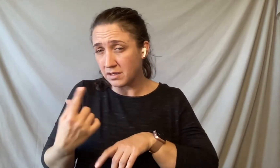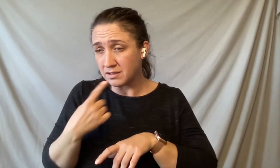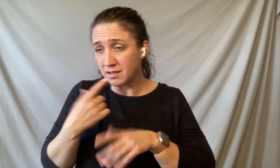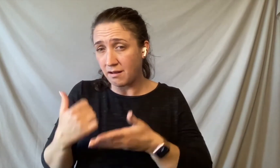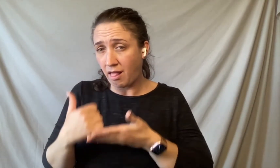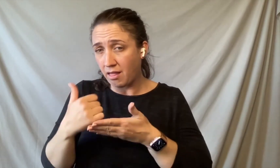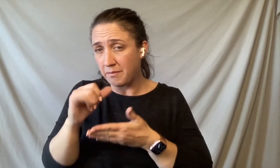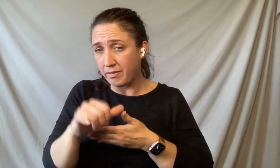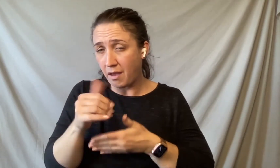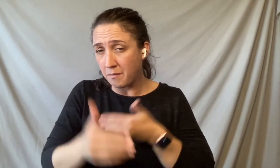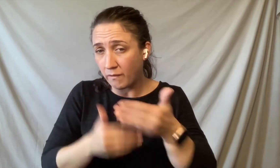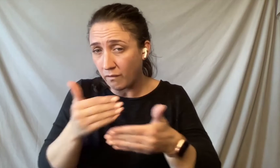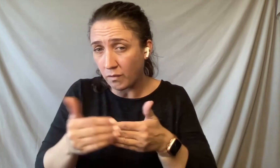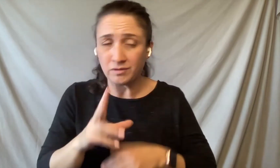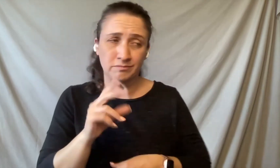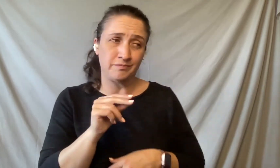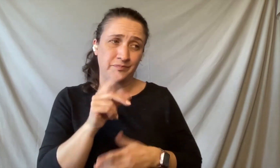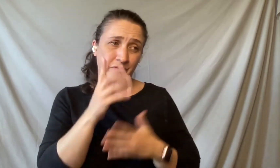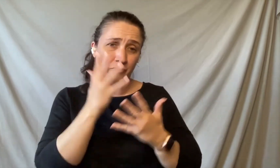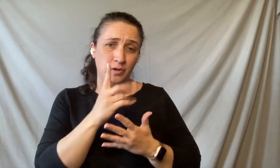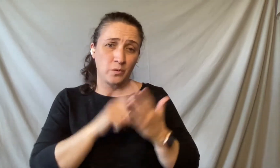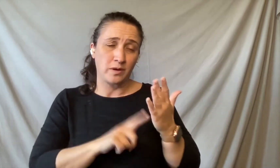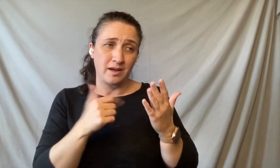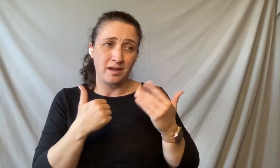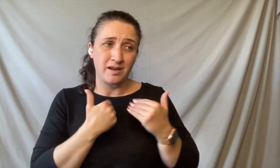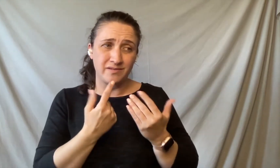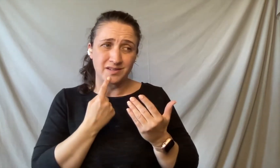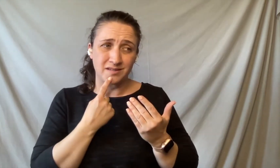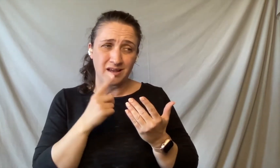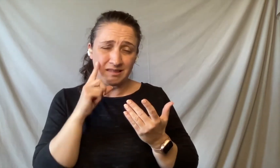No, unfortunately, what I have to say, I think complicates things.